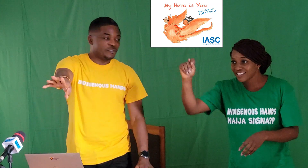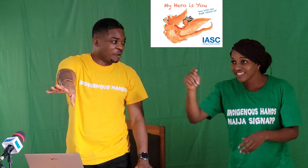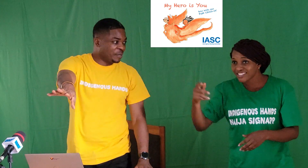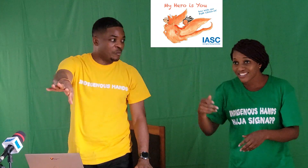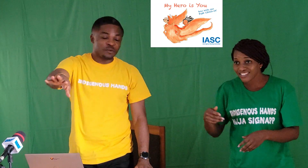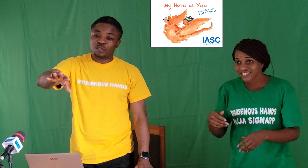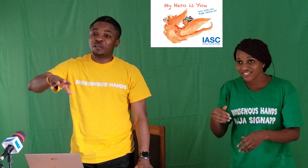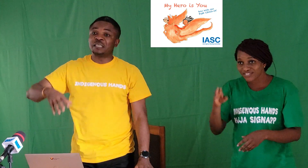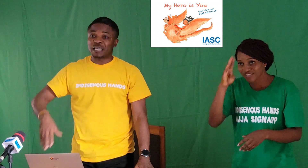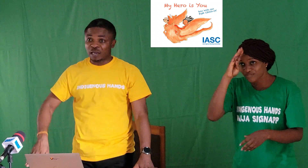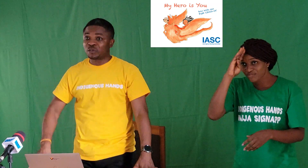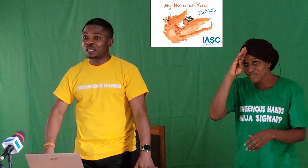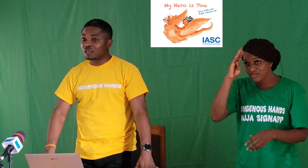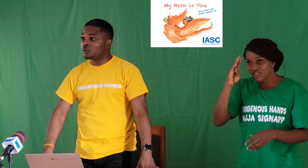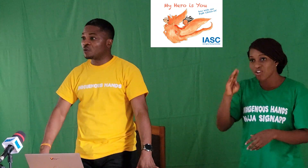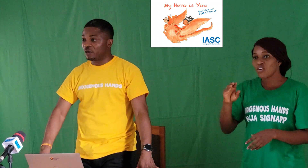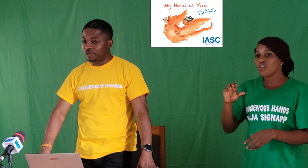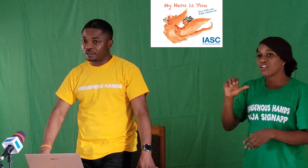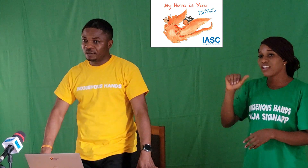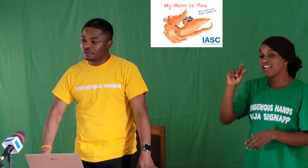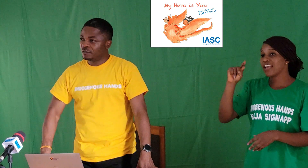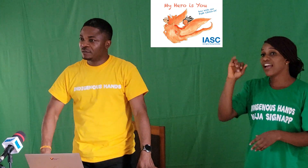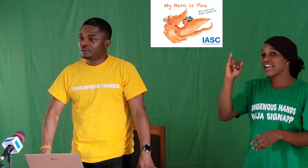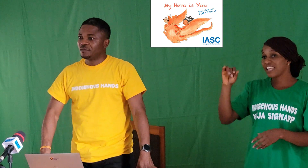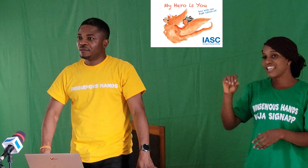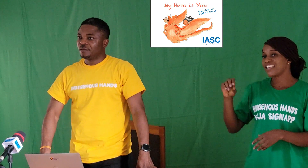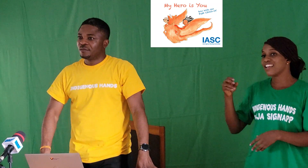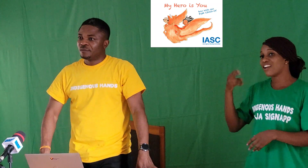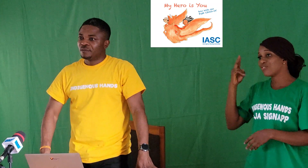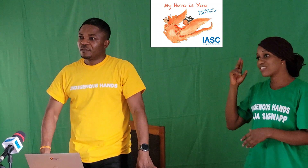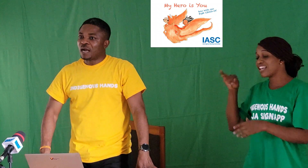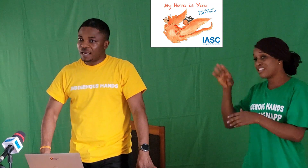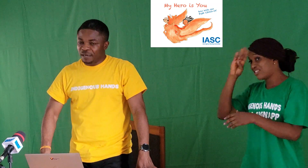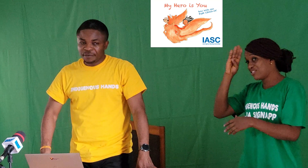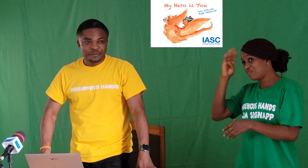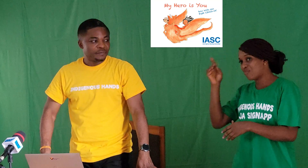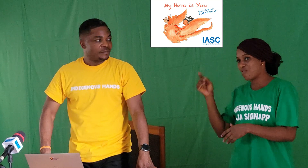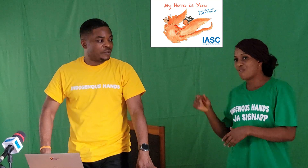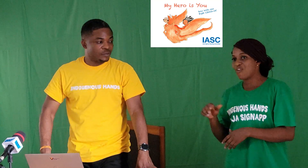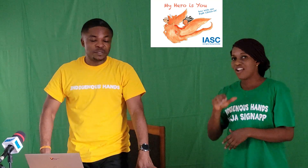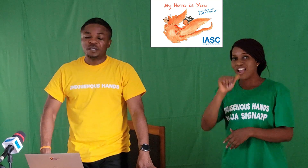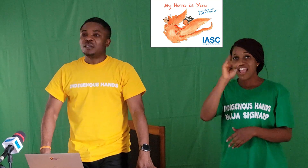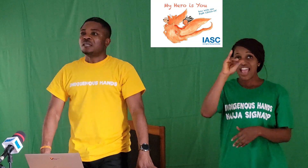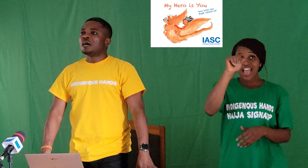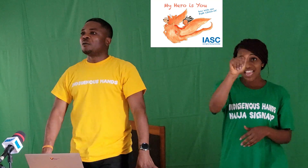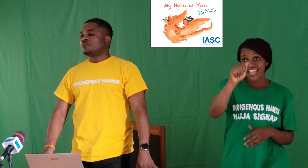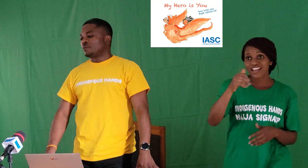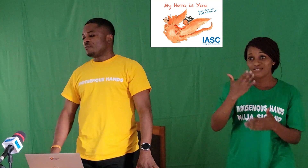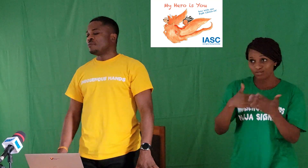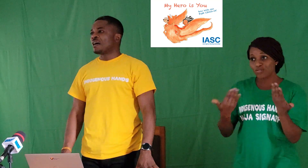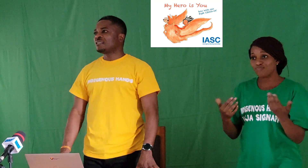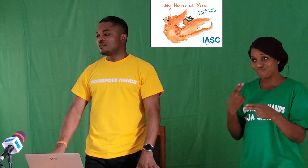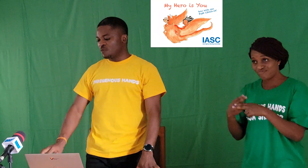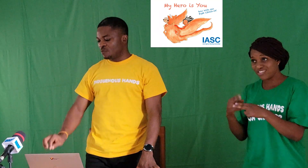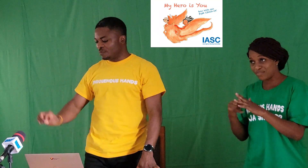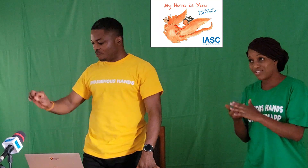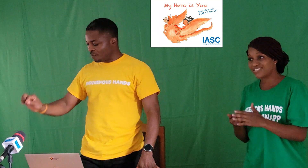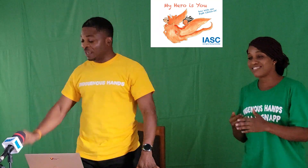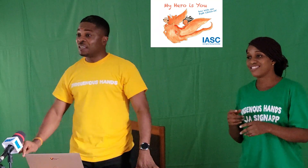Well, he's from Igbo, so it's Aki Hausa, that's what we call it. Aya. Good. Now,